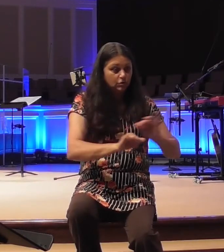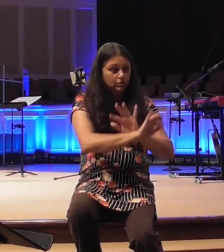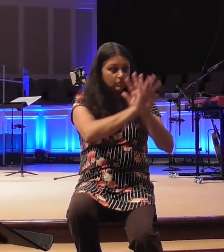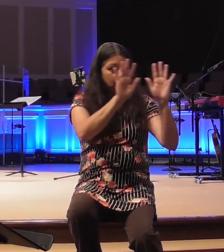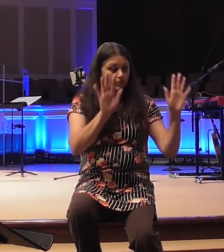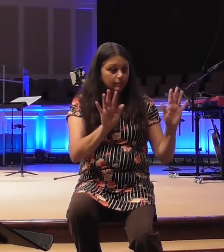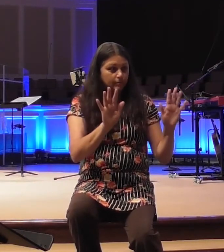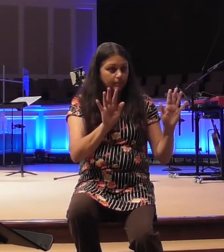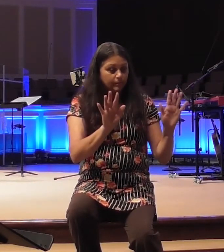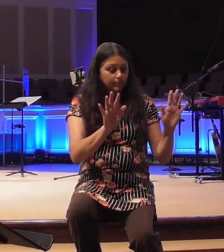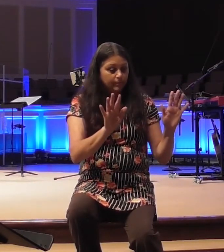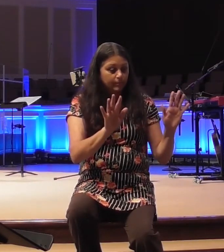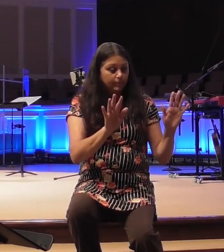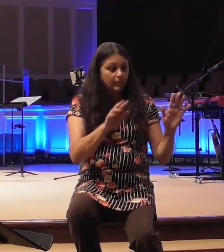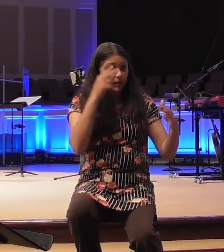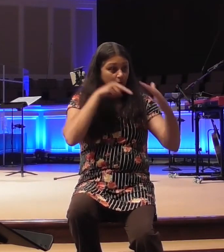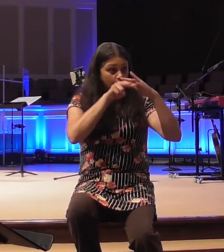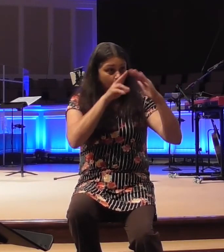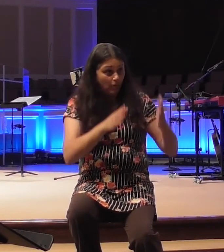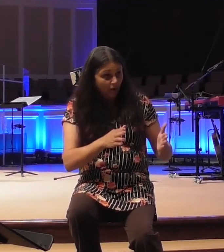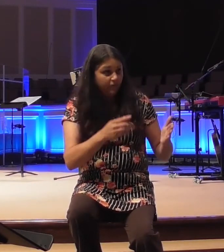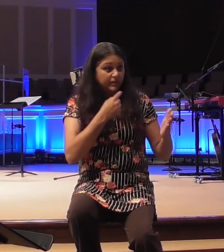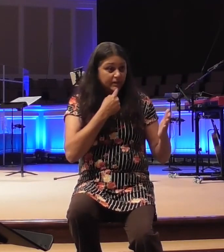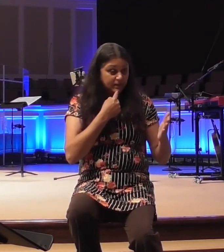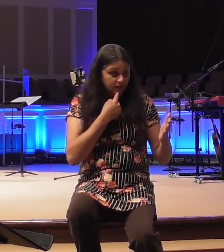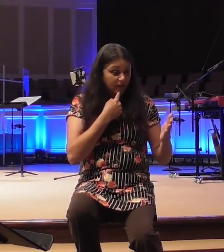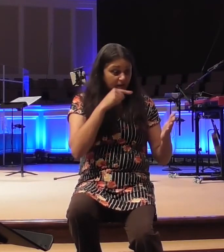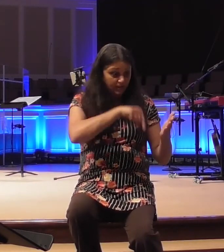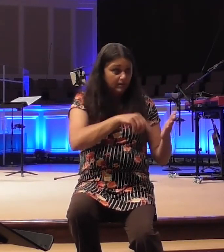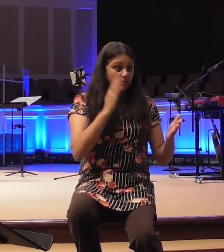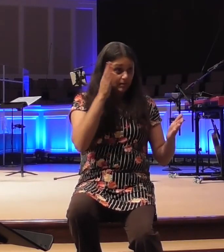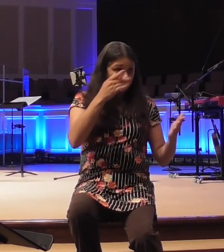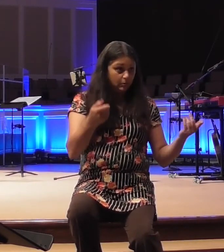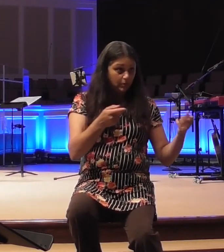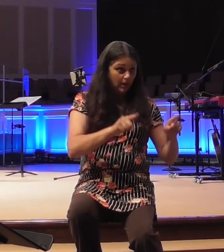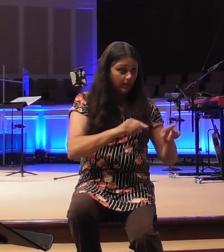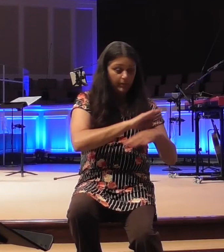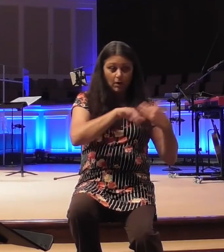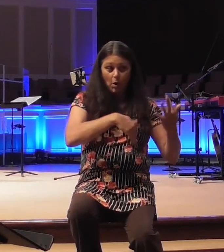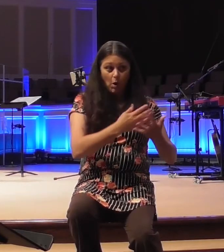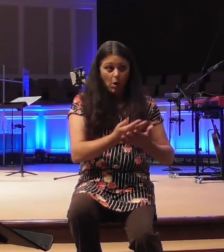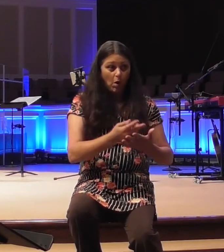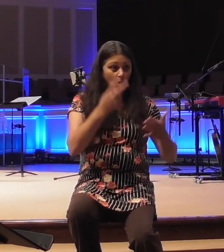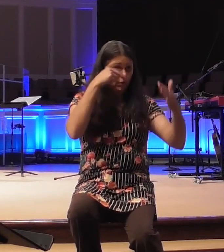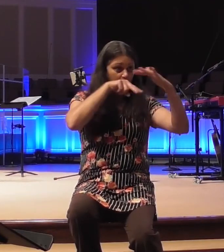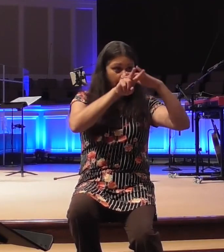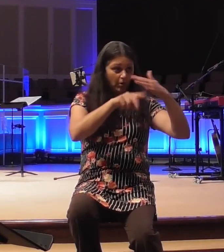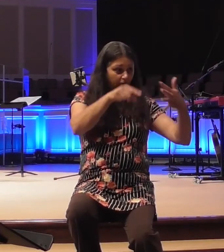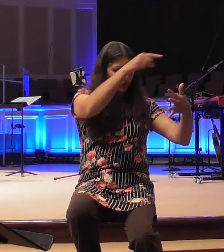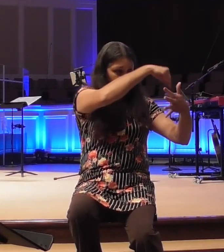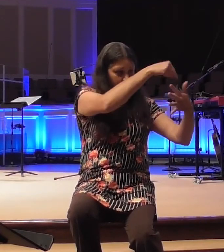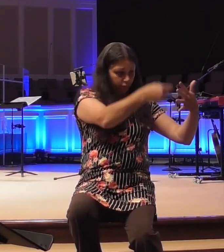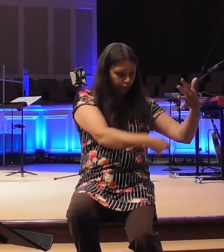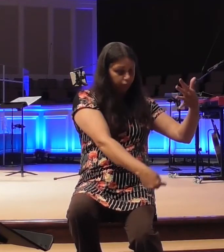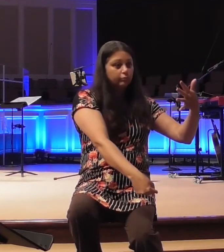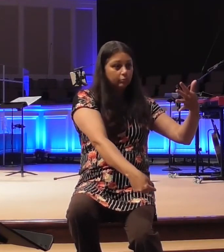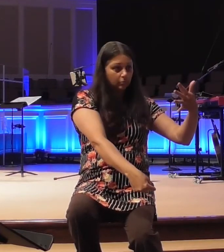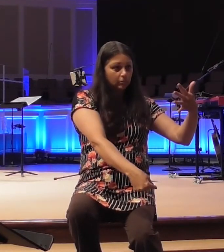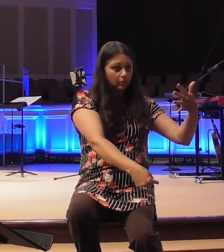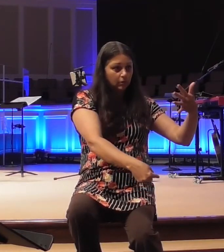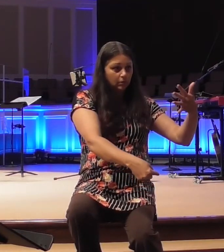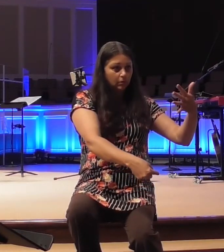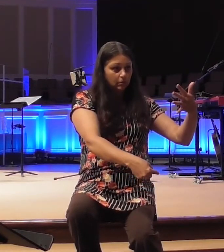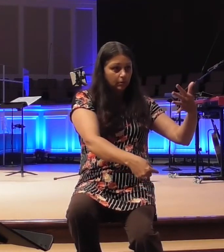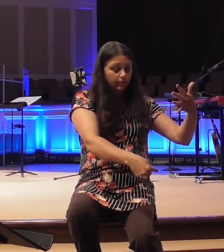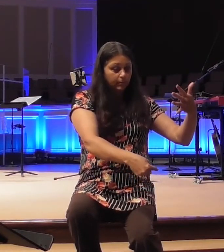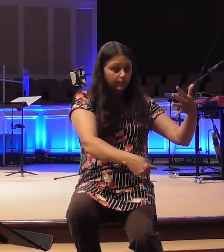this is what would happen. Moses and the major prophets and the minor prophets, hundreds and hundreds of prophecies said to the children of